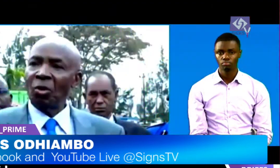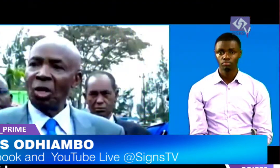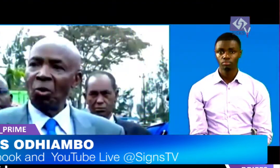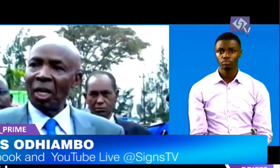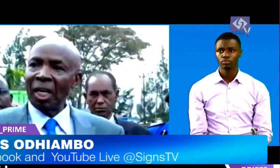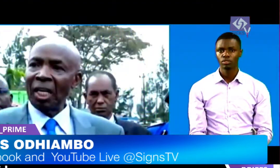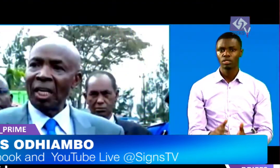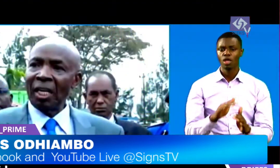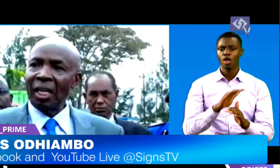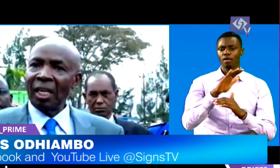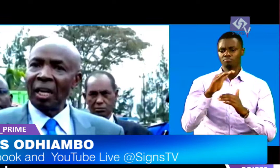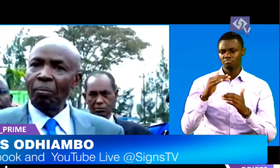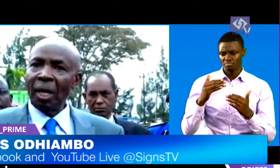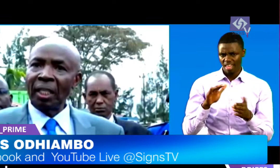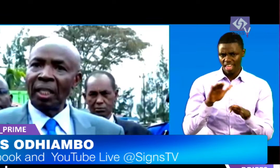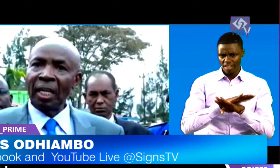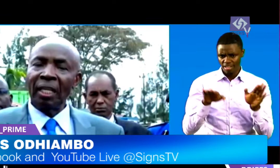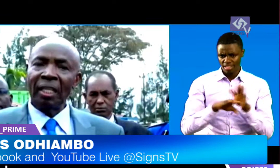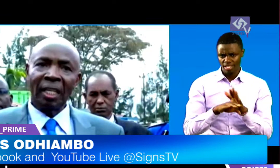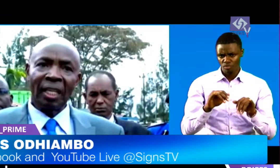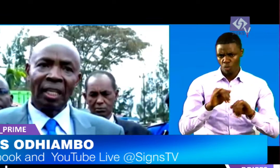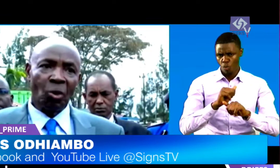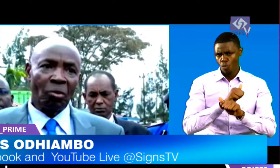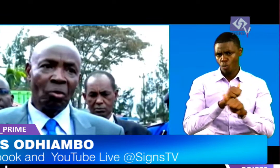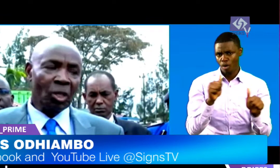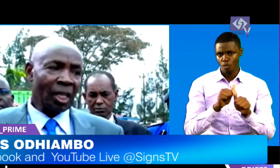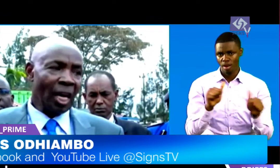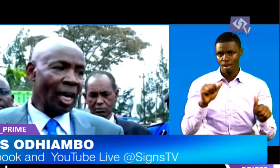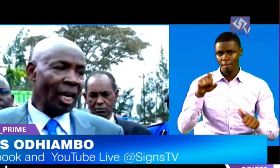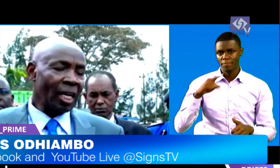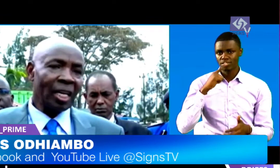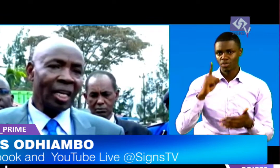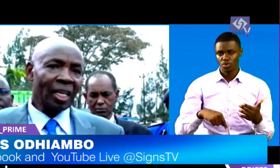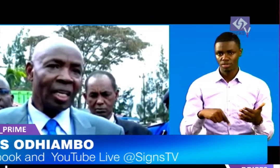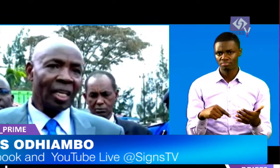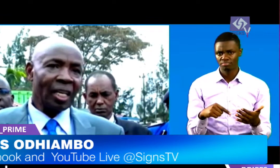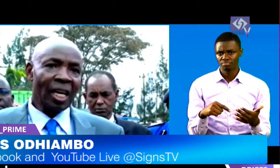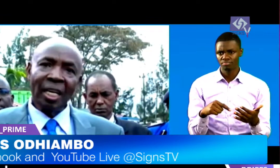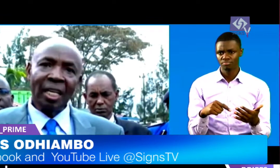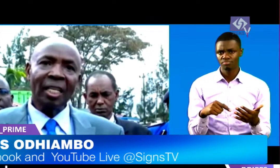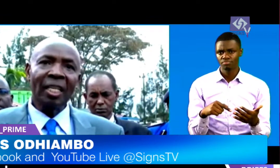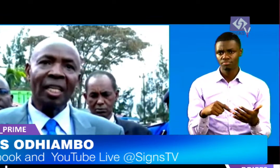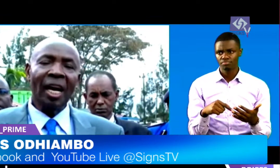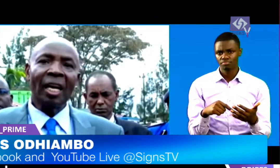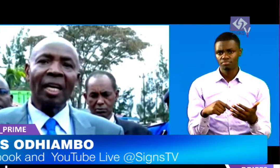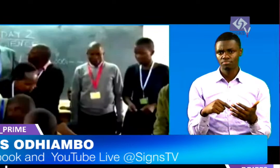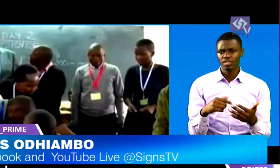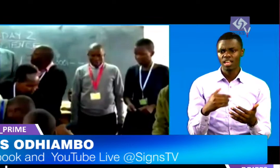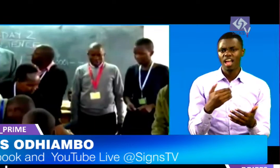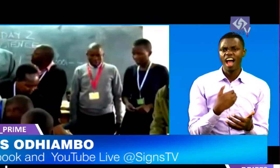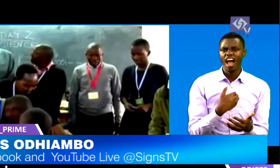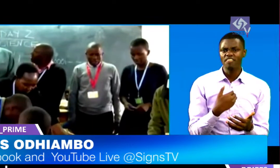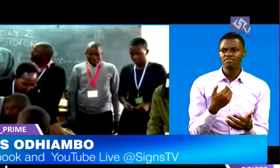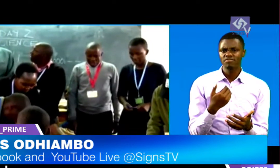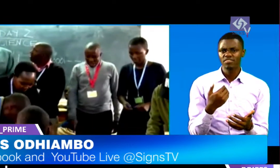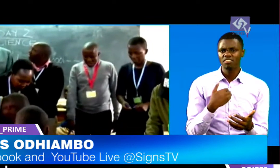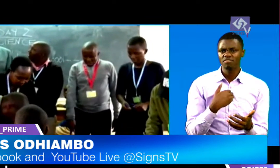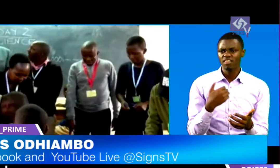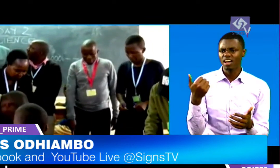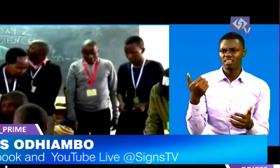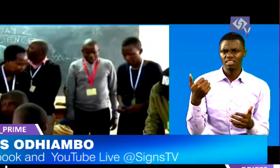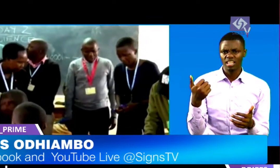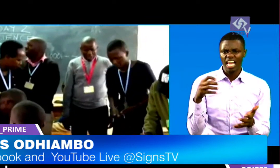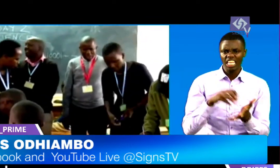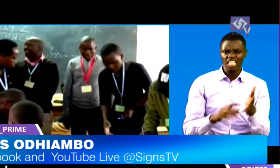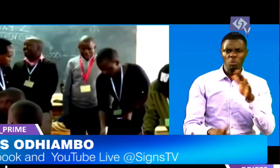All is going well. I must say that we have not had any ugly incident so far.